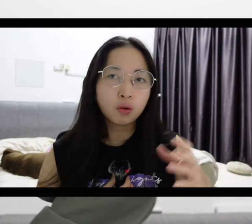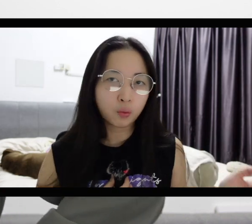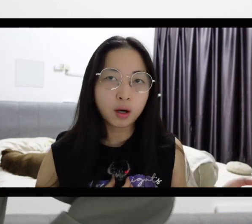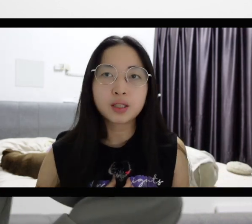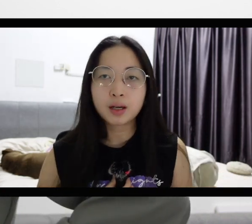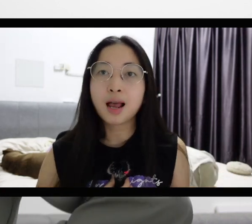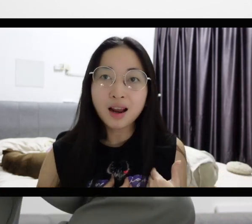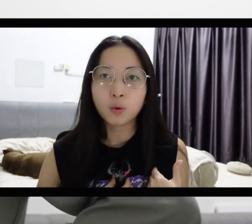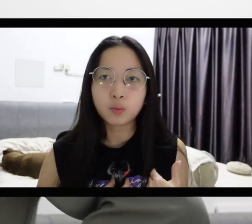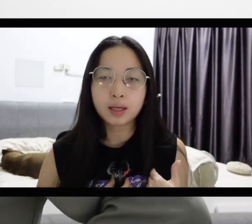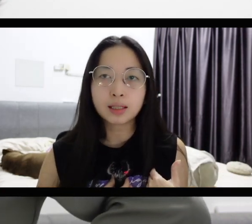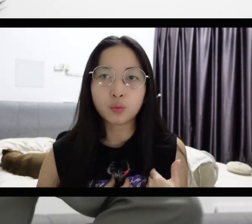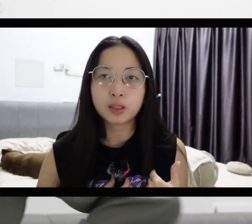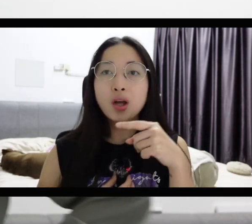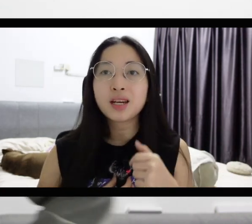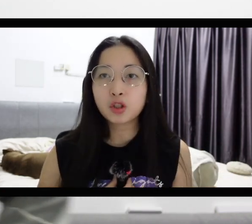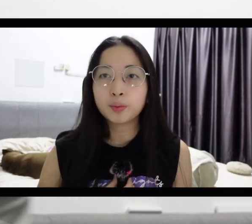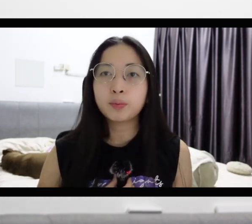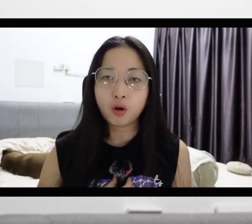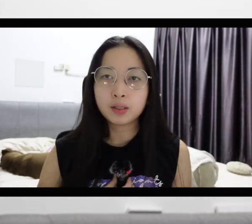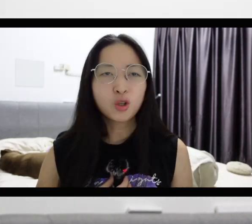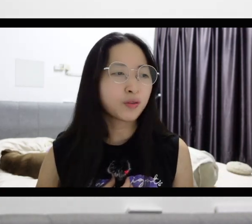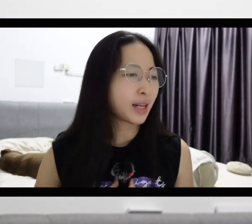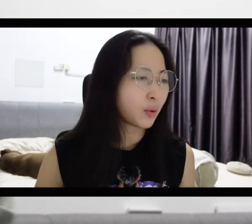He's got fat. That's why he is. God.